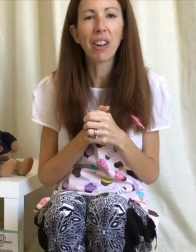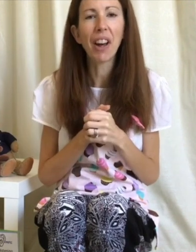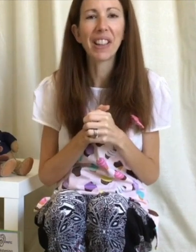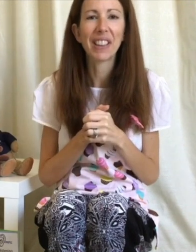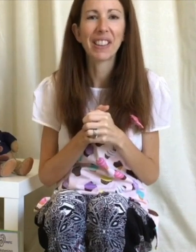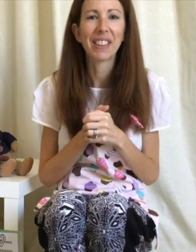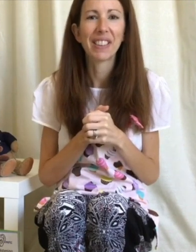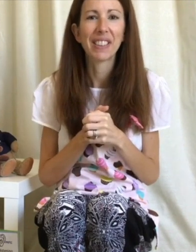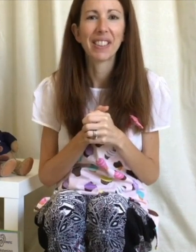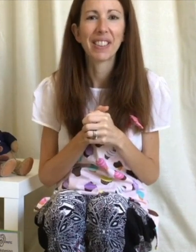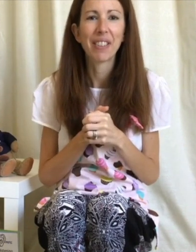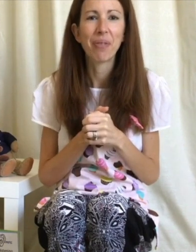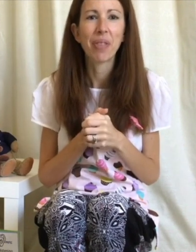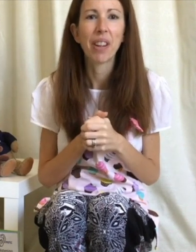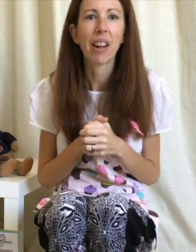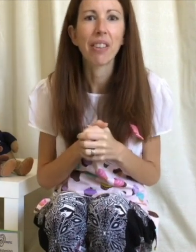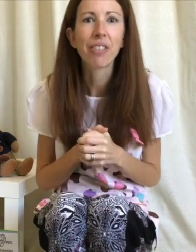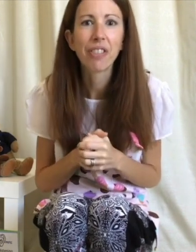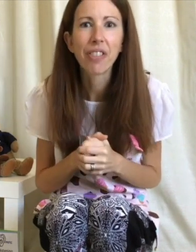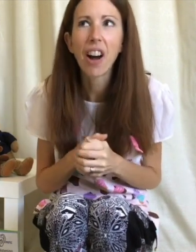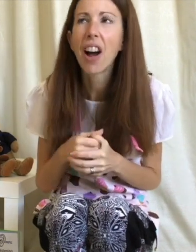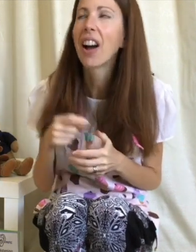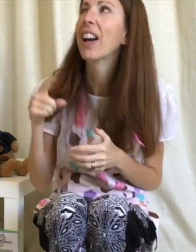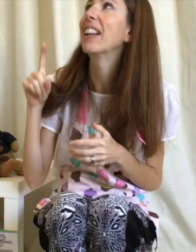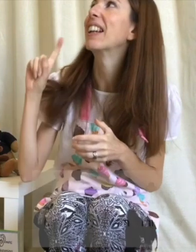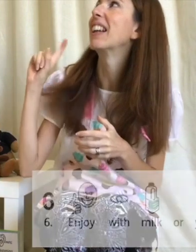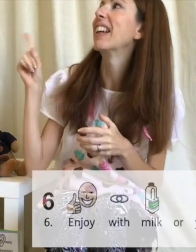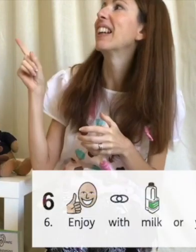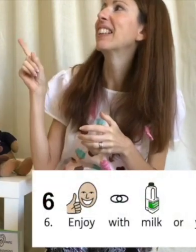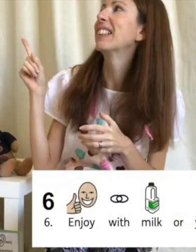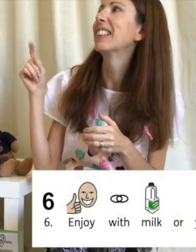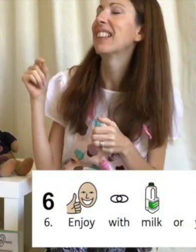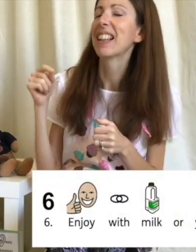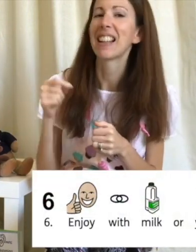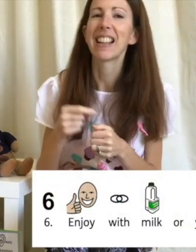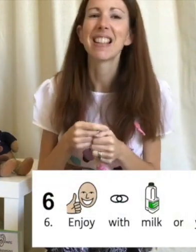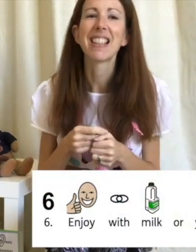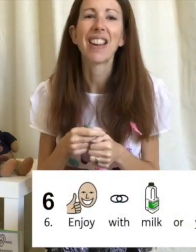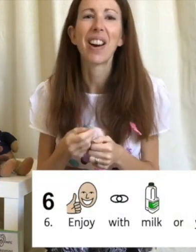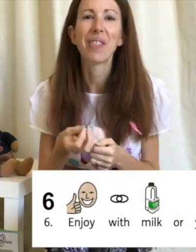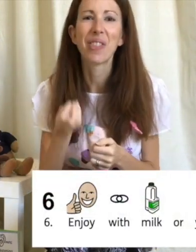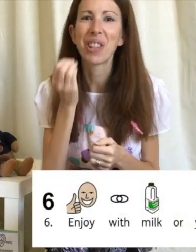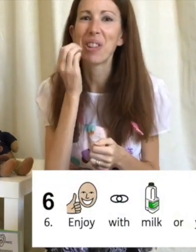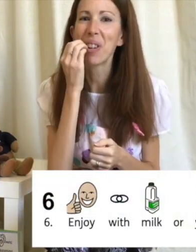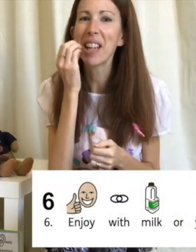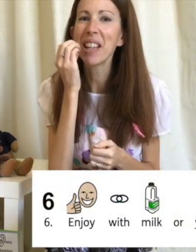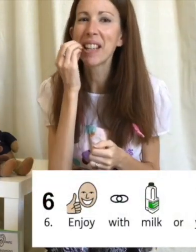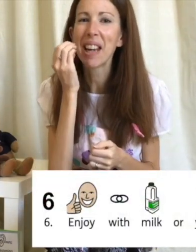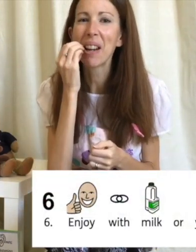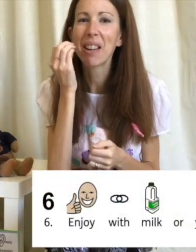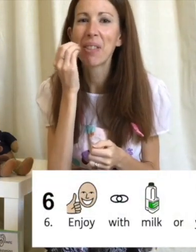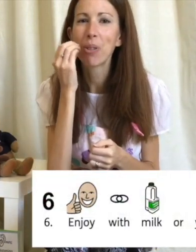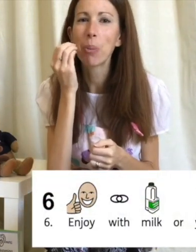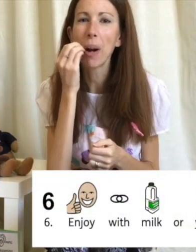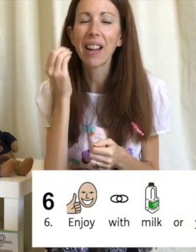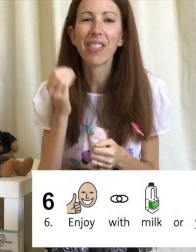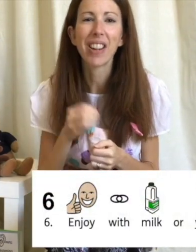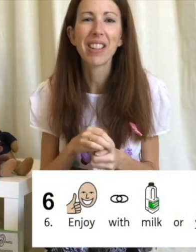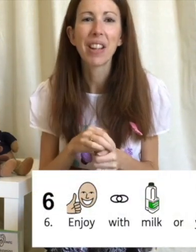like. And finally, it's time to eat it for breakfast